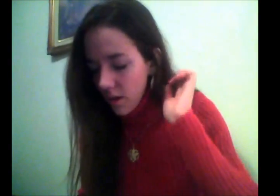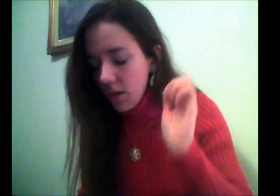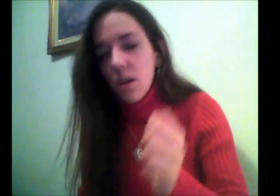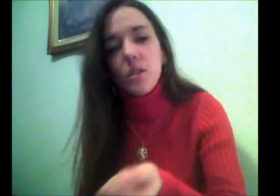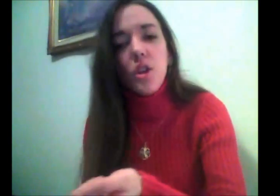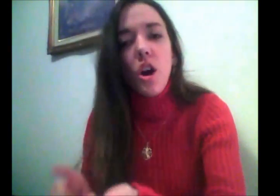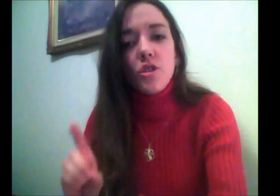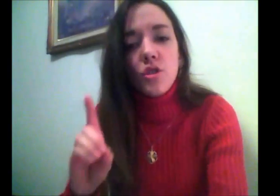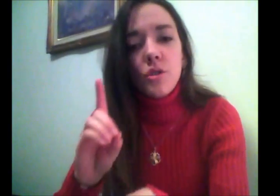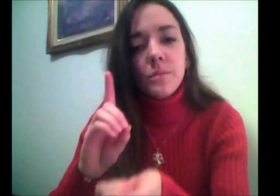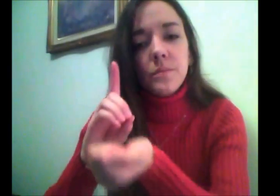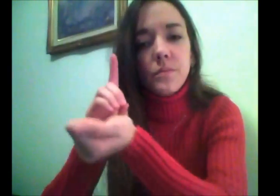Doctor.